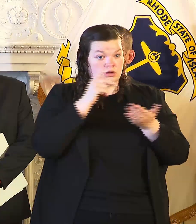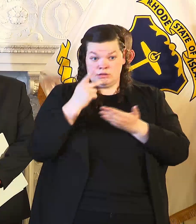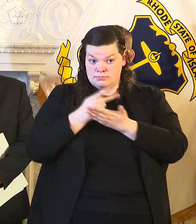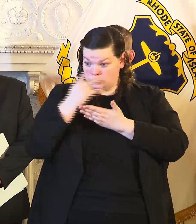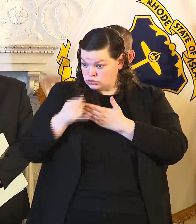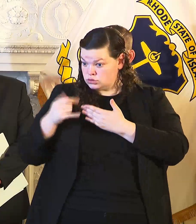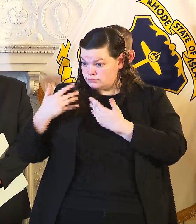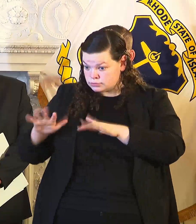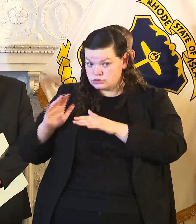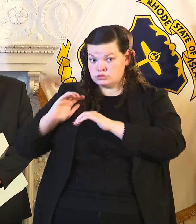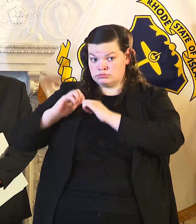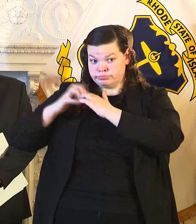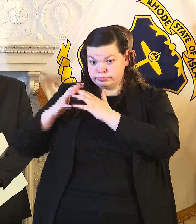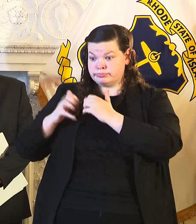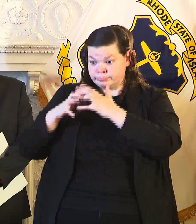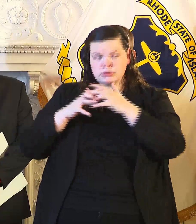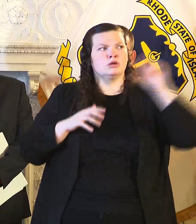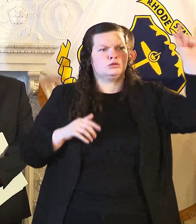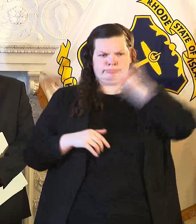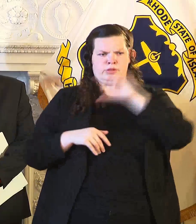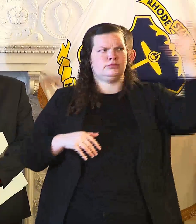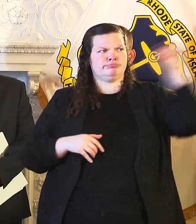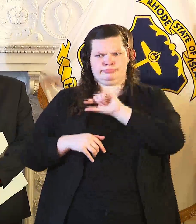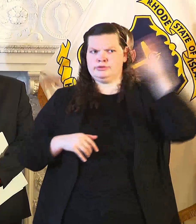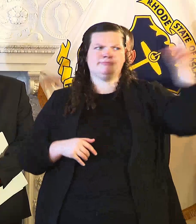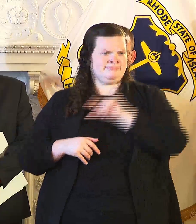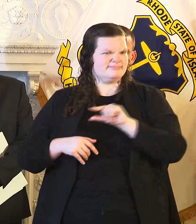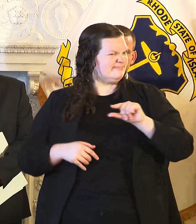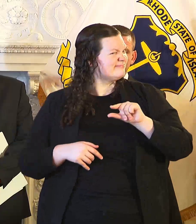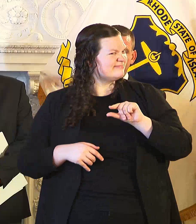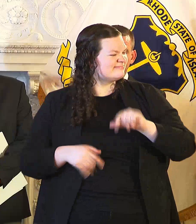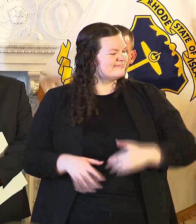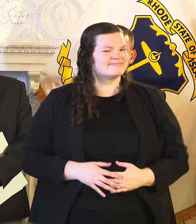improve infrastructure in the state of Rhode Island. Thank you. Yeah. Gabrielle.